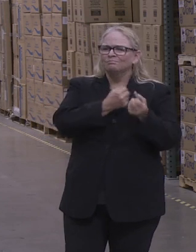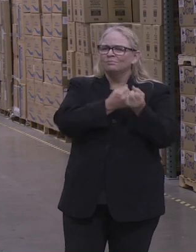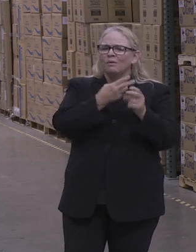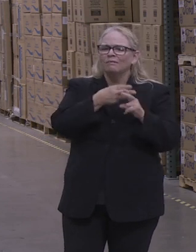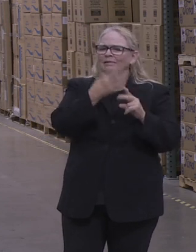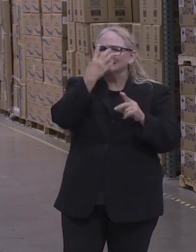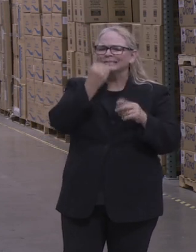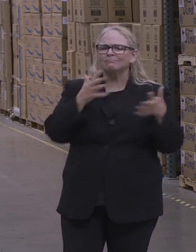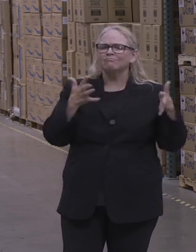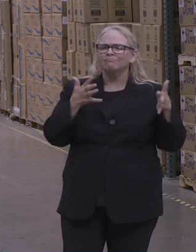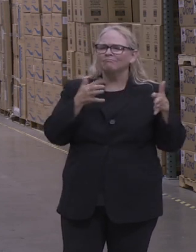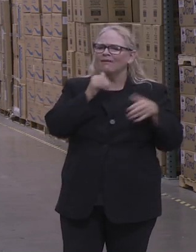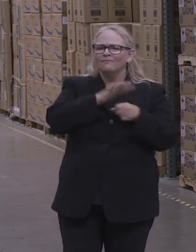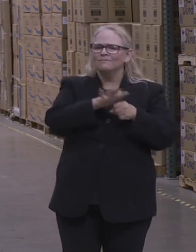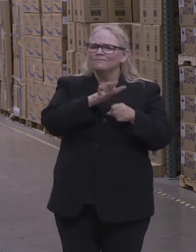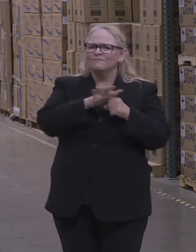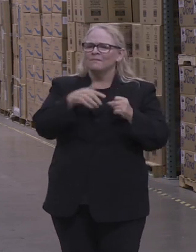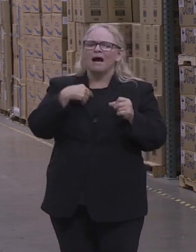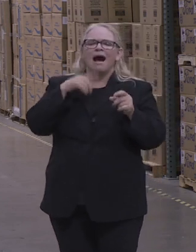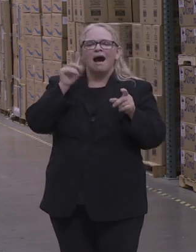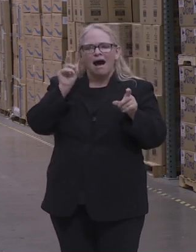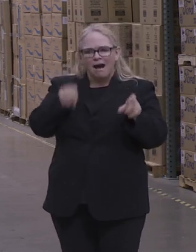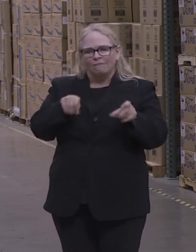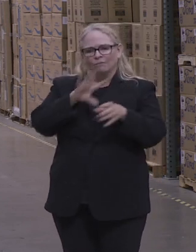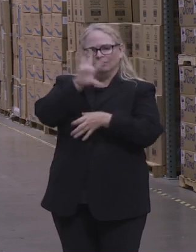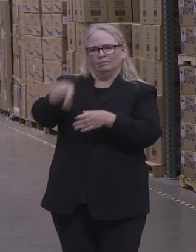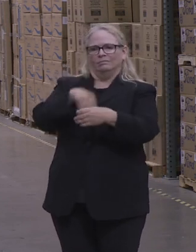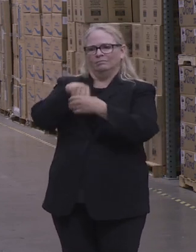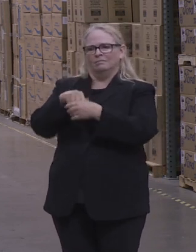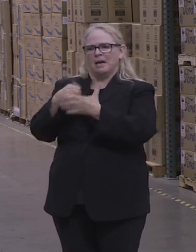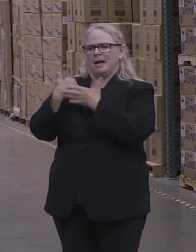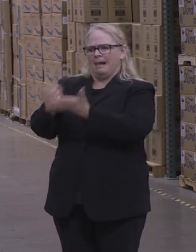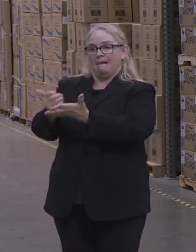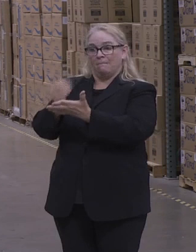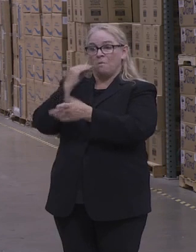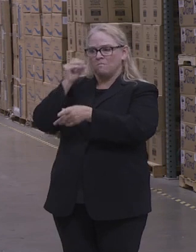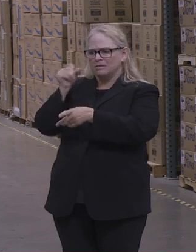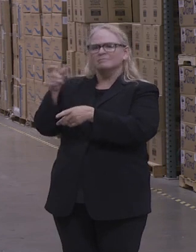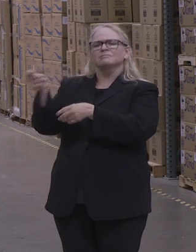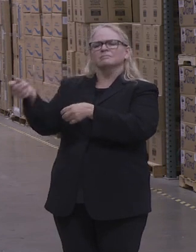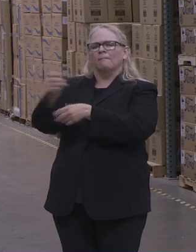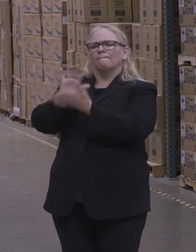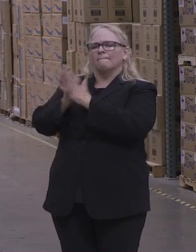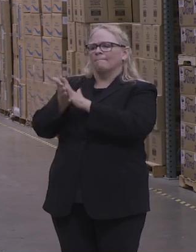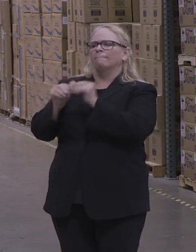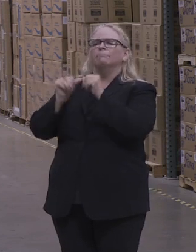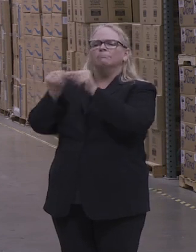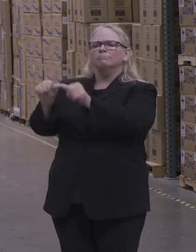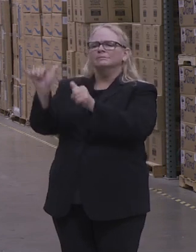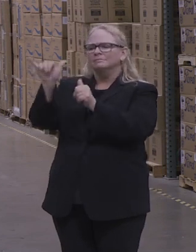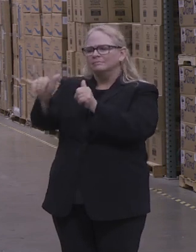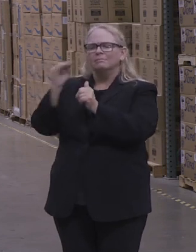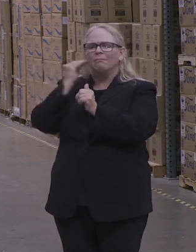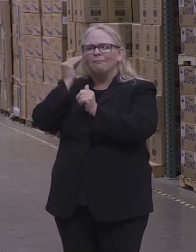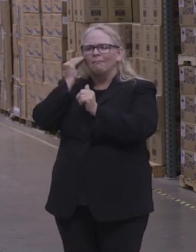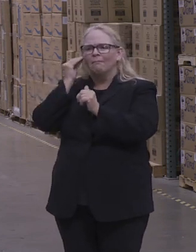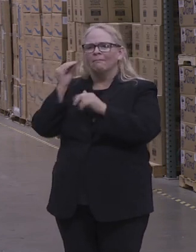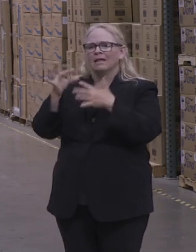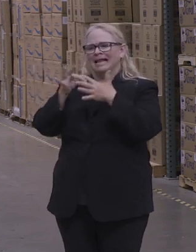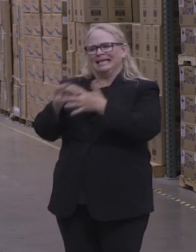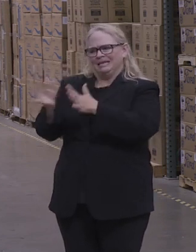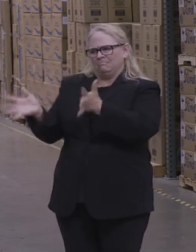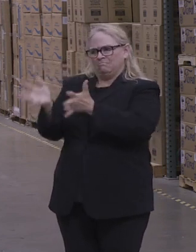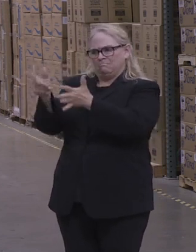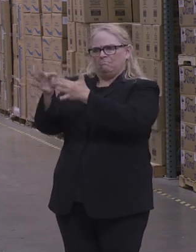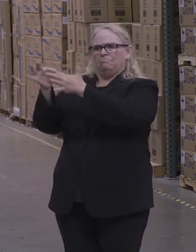manage with an expectation of a bridge to more permanency. And that's why this is a once-in-a-lifetime opportunity in